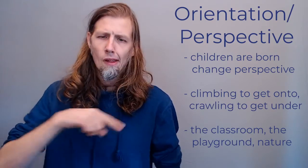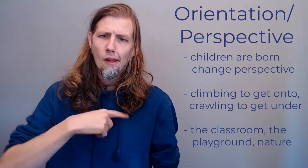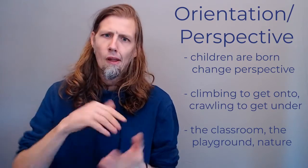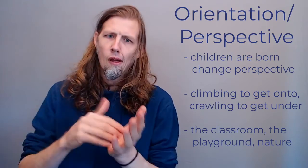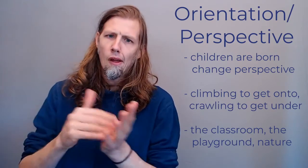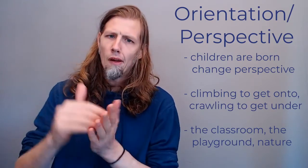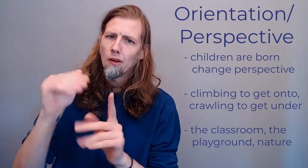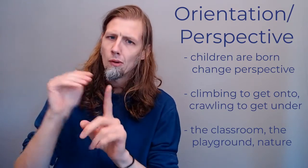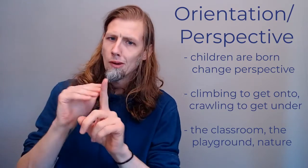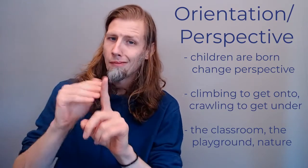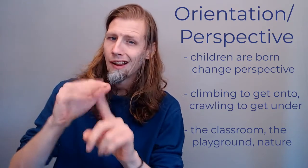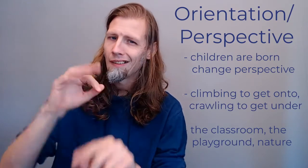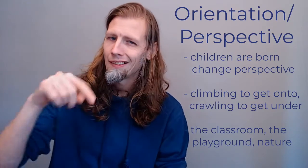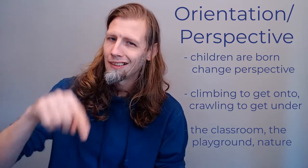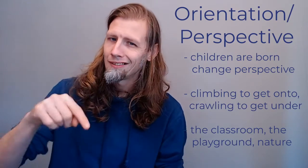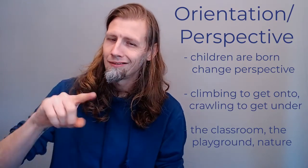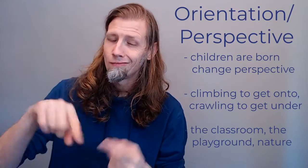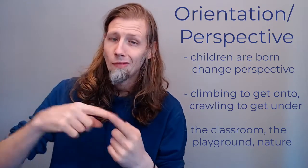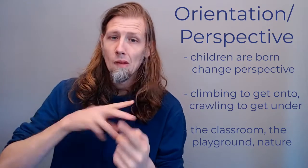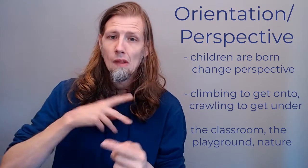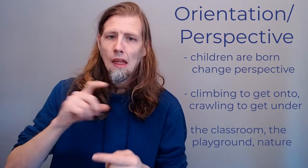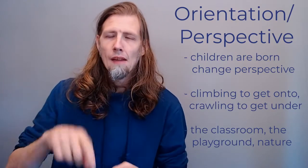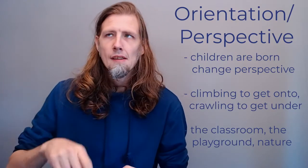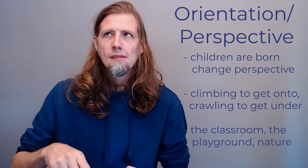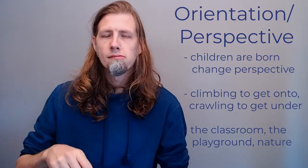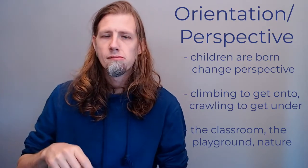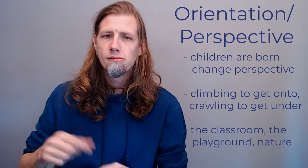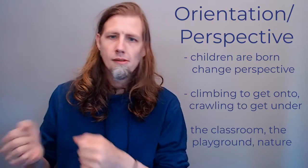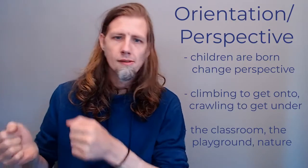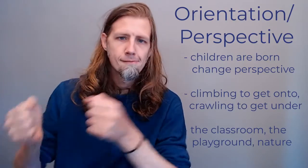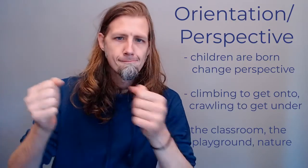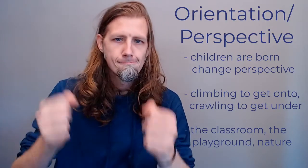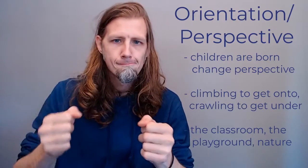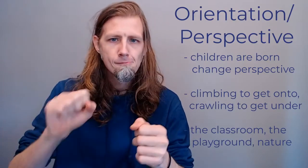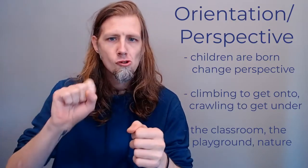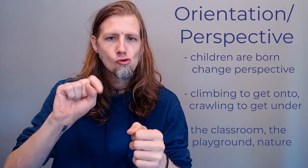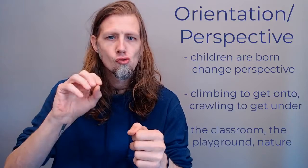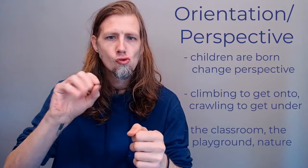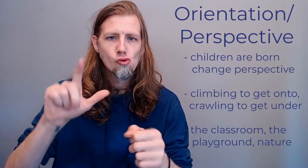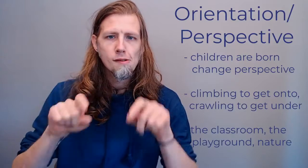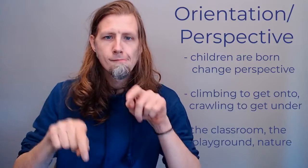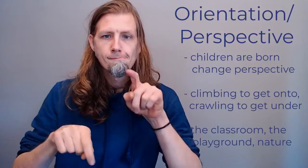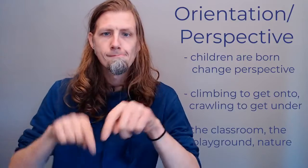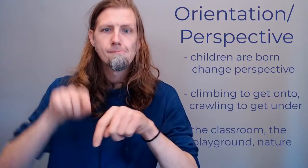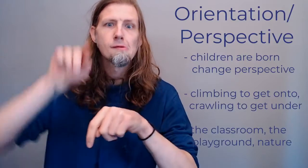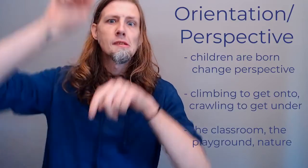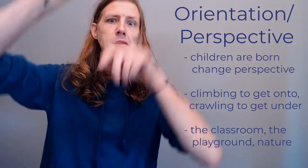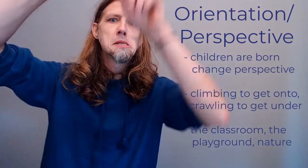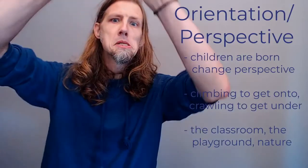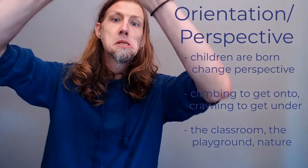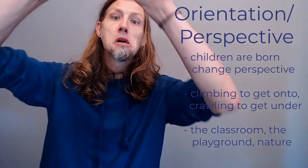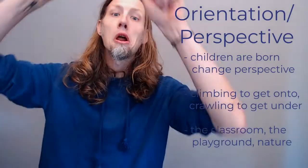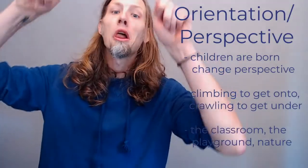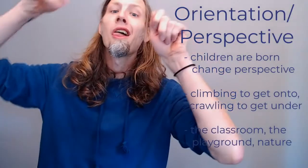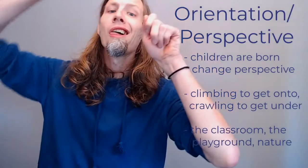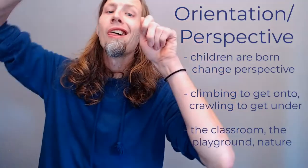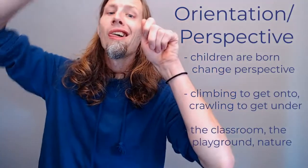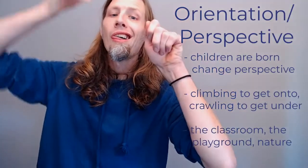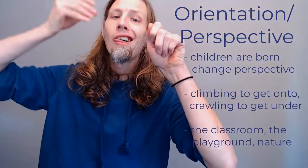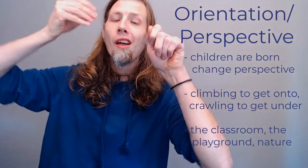We're often reminded of this when we have to drag a stool over to grab something off the top shelf of a kitchen cabinet,